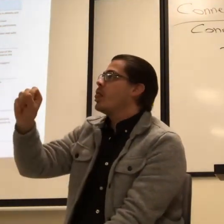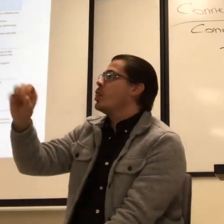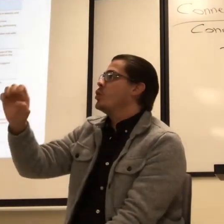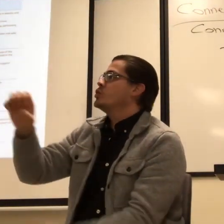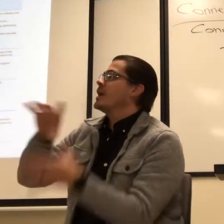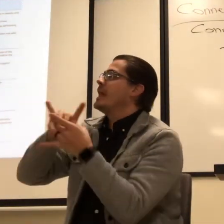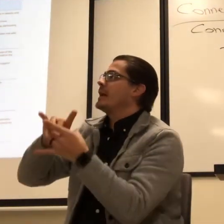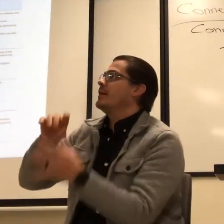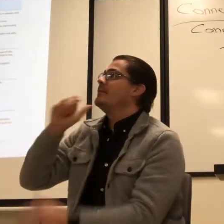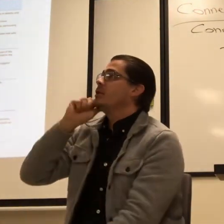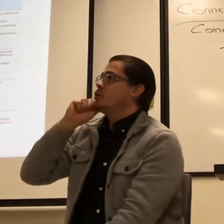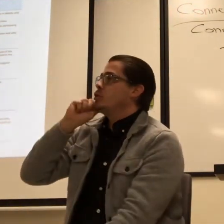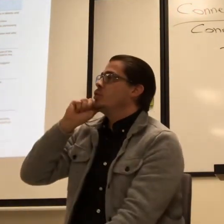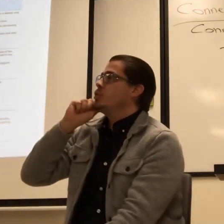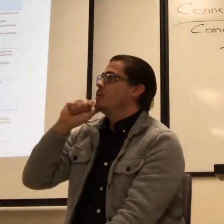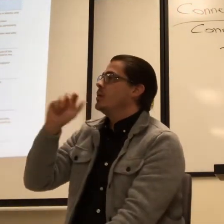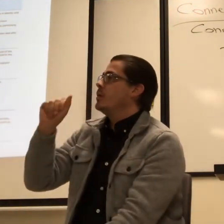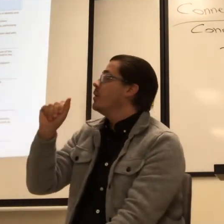Areolar,